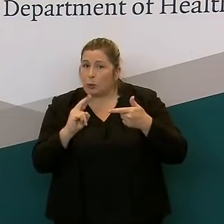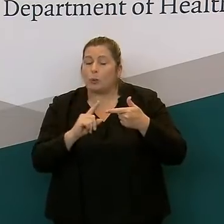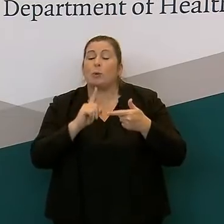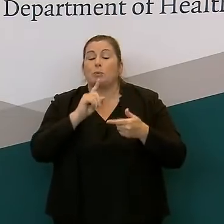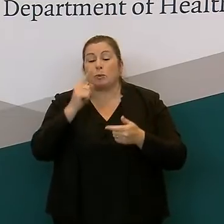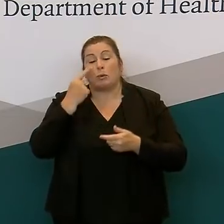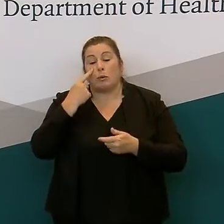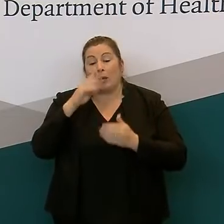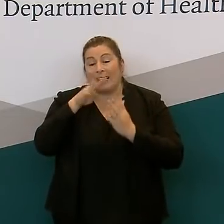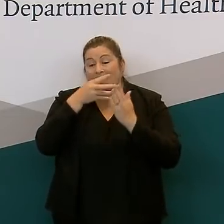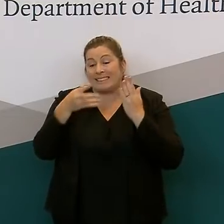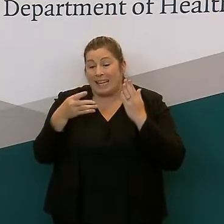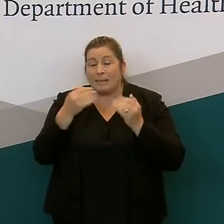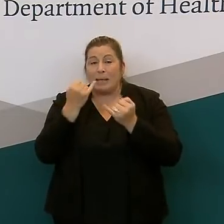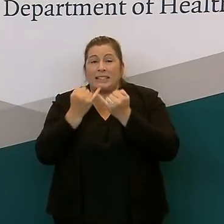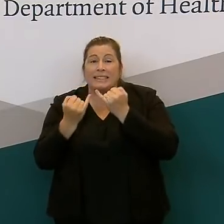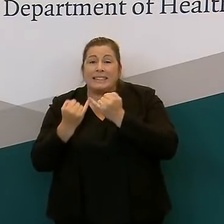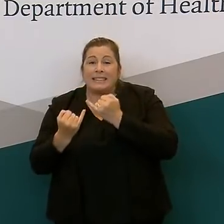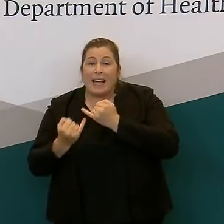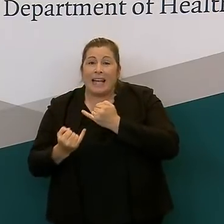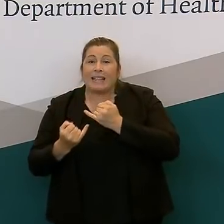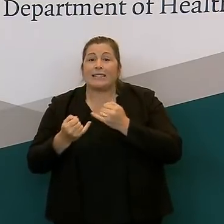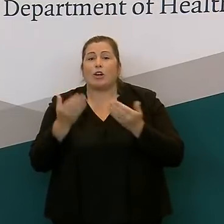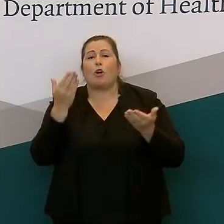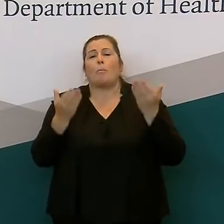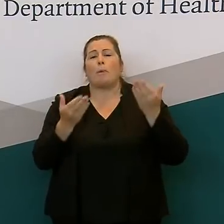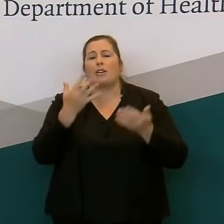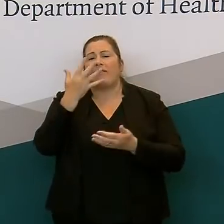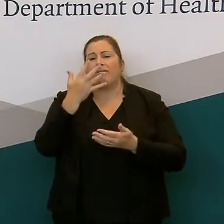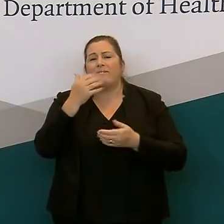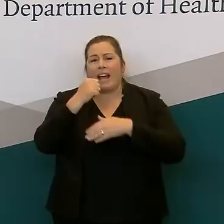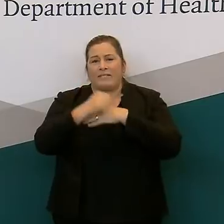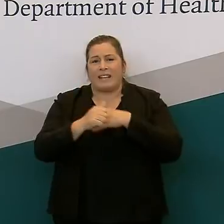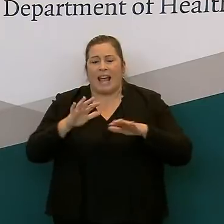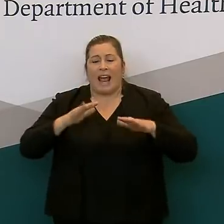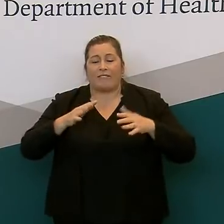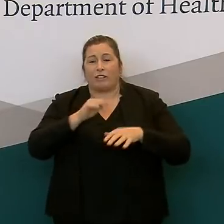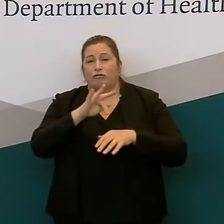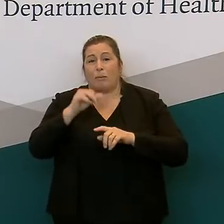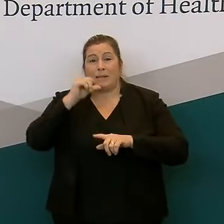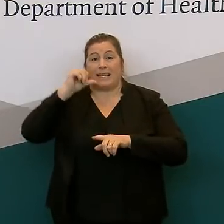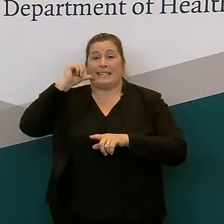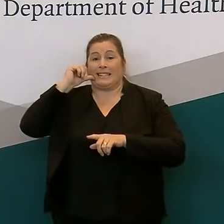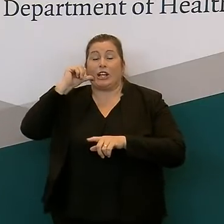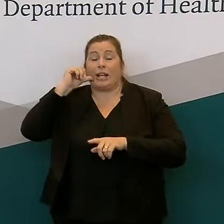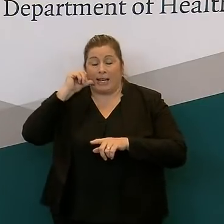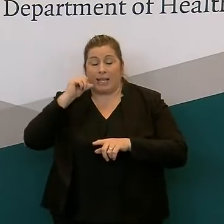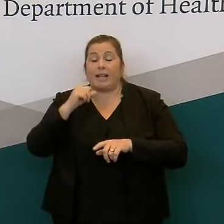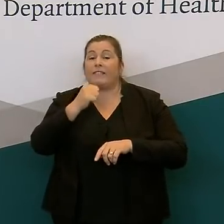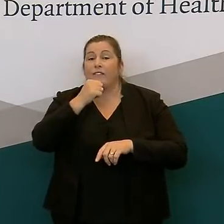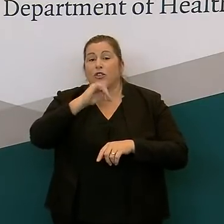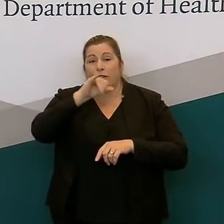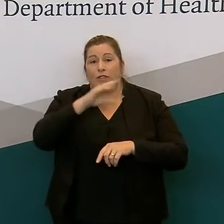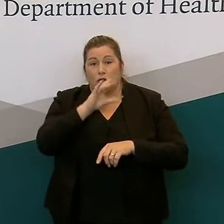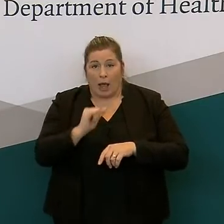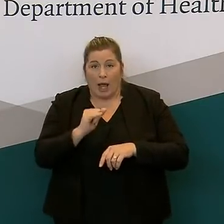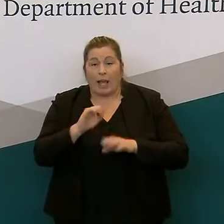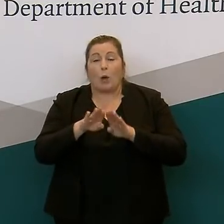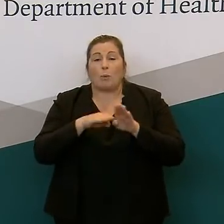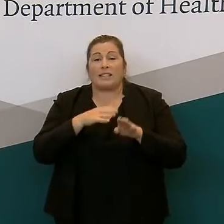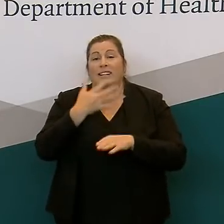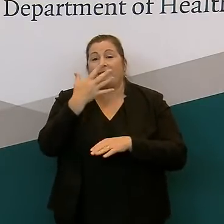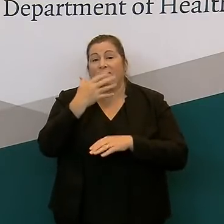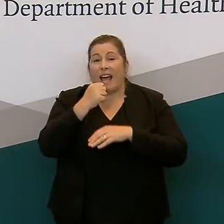table in more detail, comparing the five-day average from yesterday, the 1st of July, with the five-day average